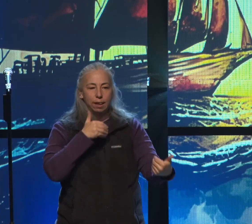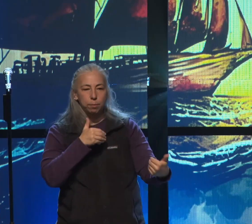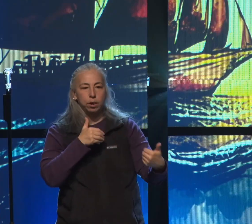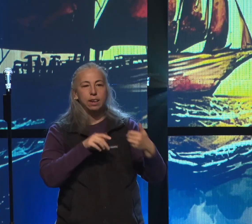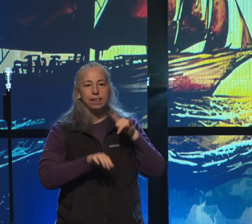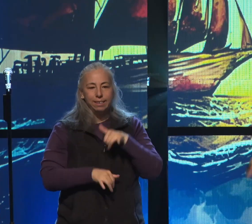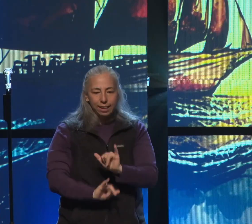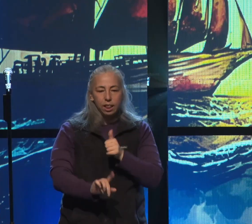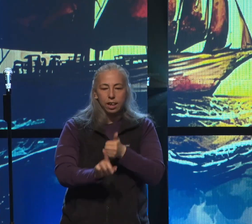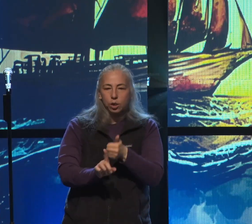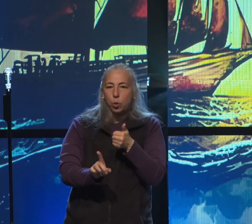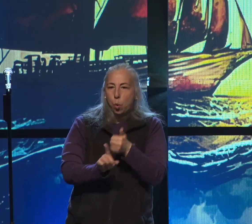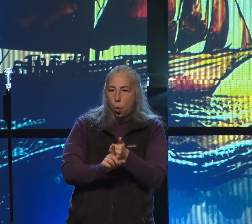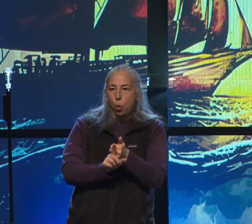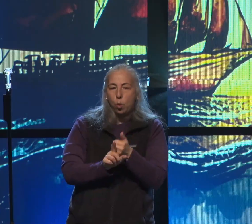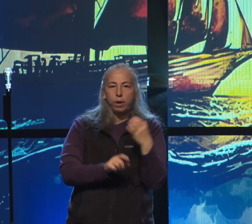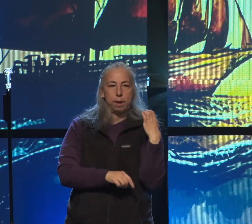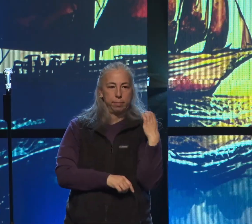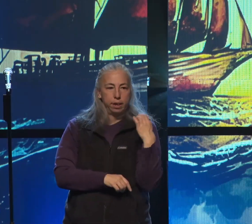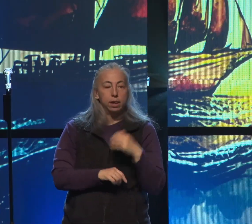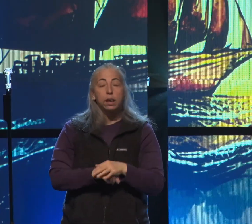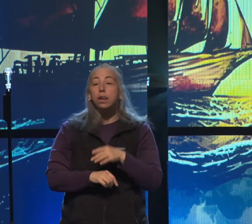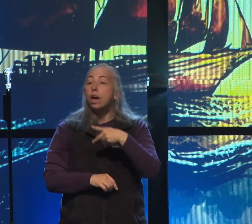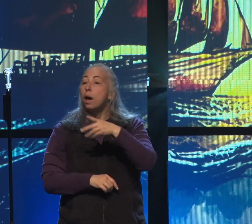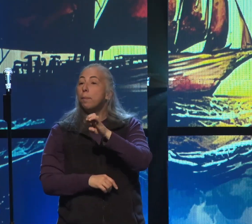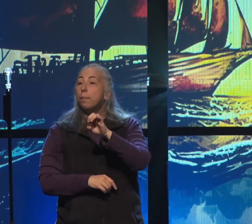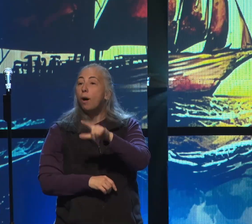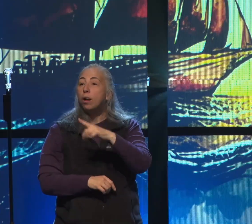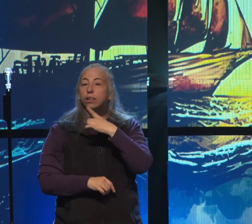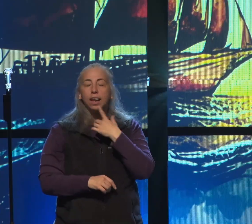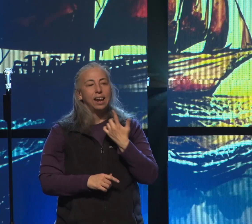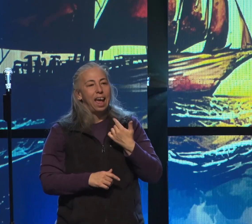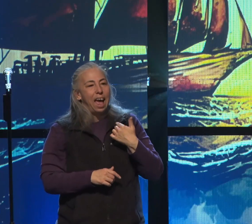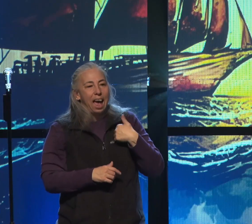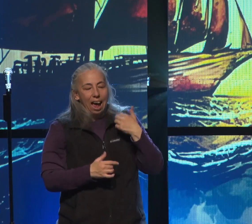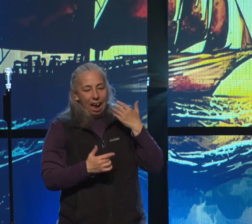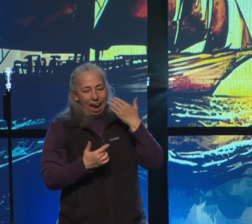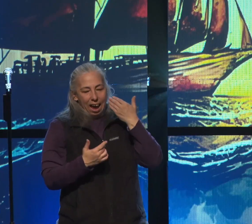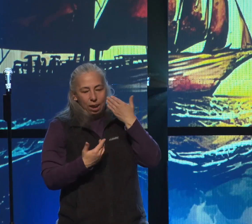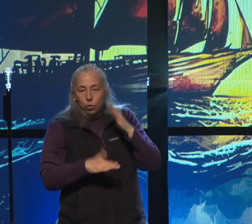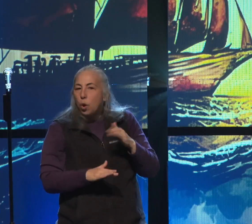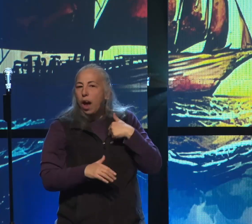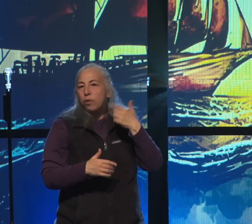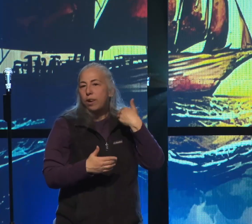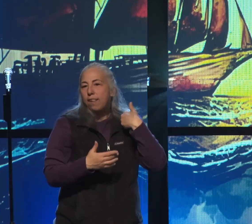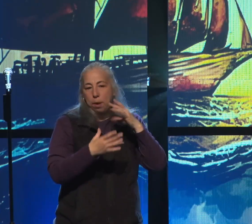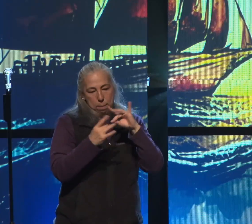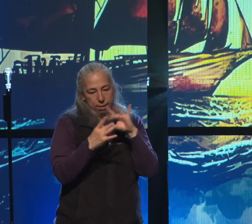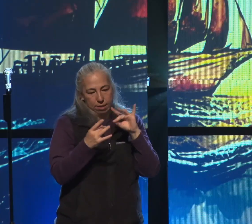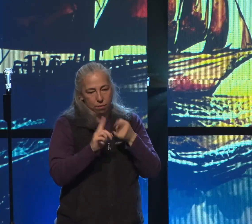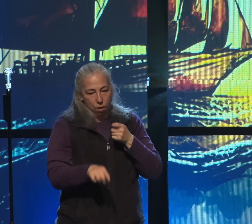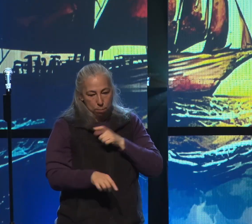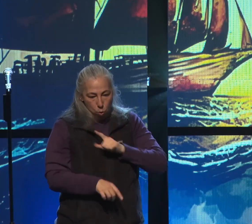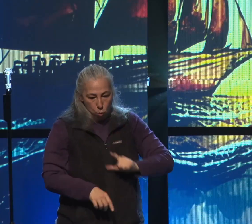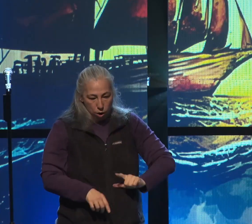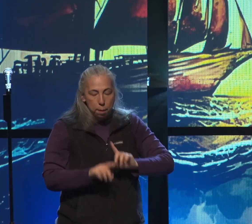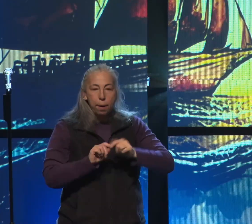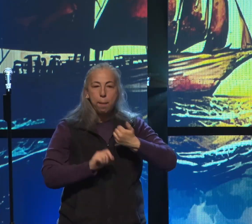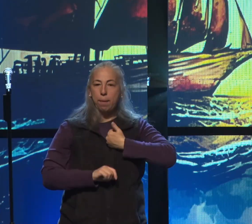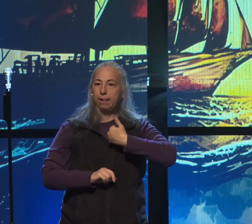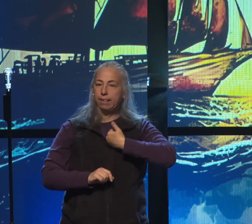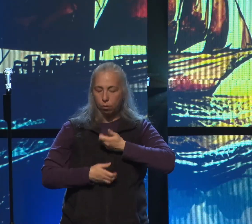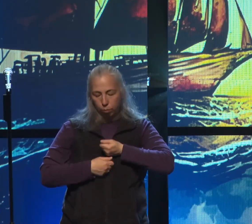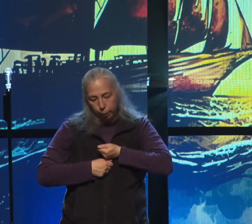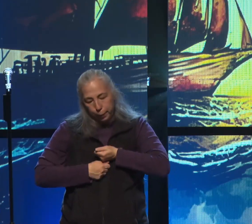doing, he would write things like, I don't have a word from the Lord. This is just me talking. Like he would kind of understand, like, I feel like this is